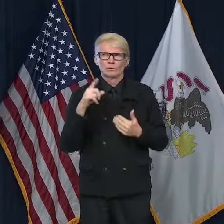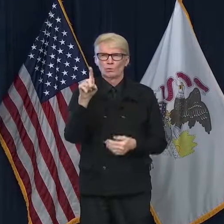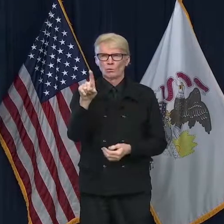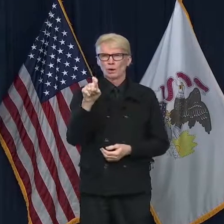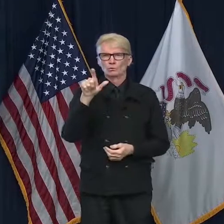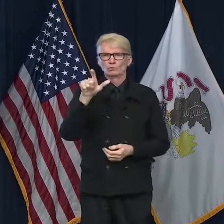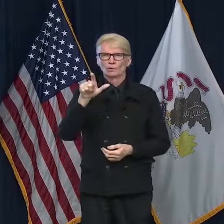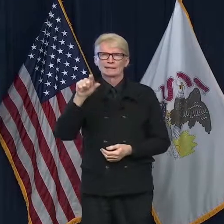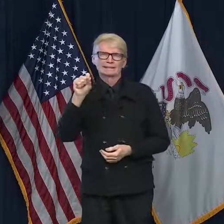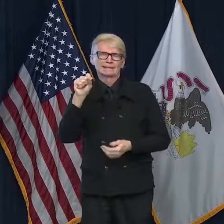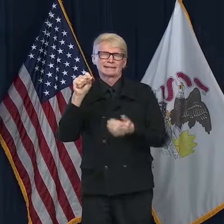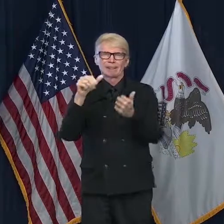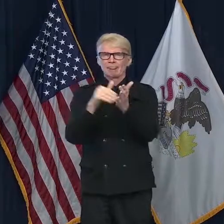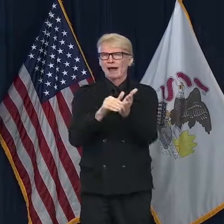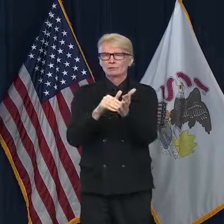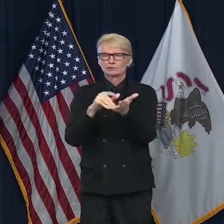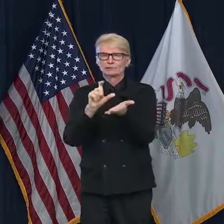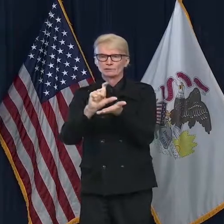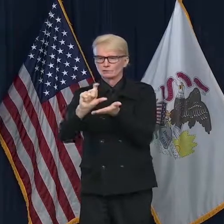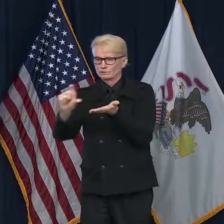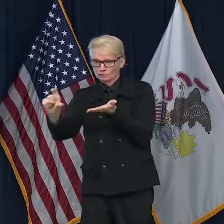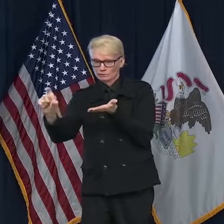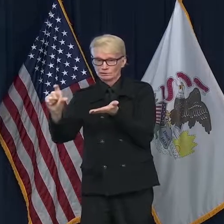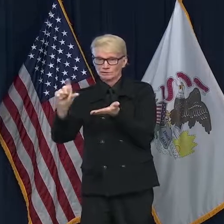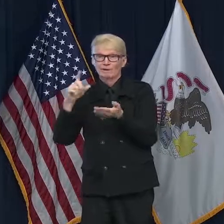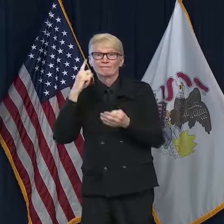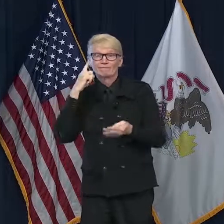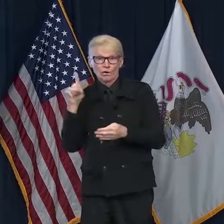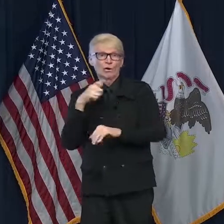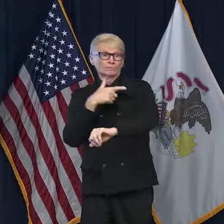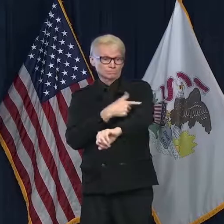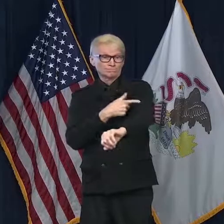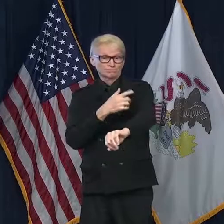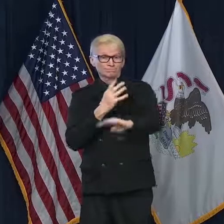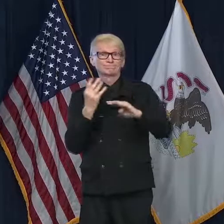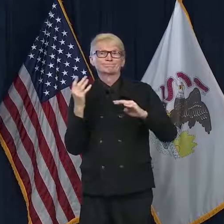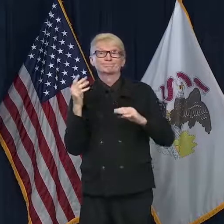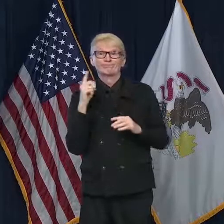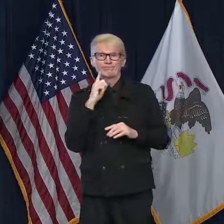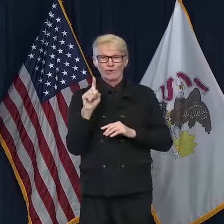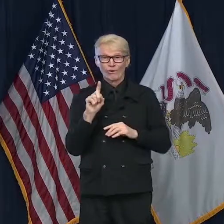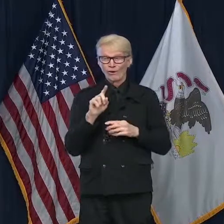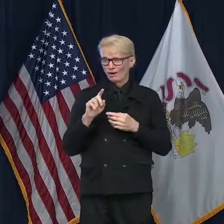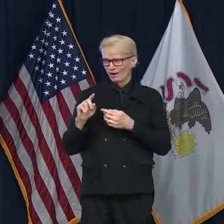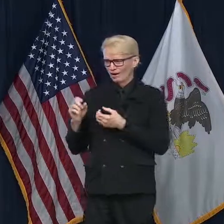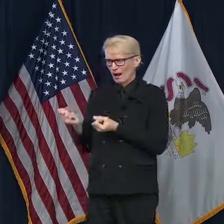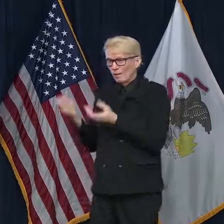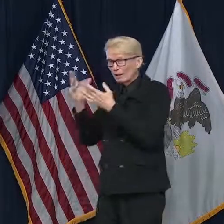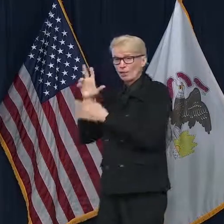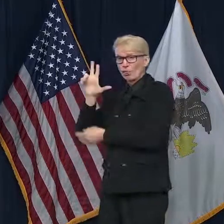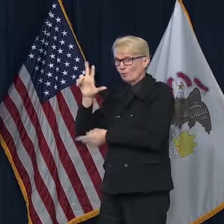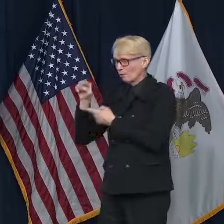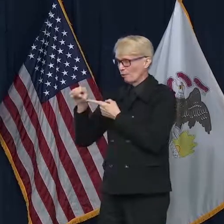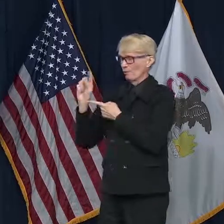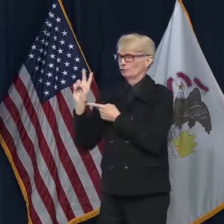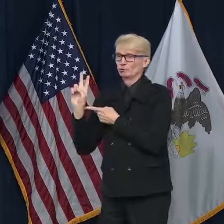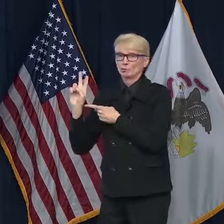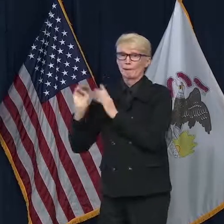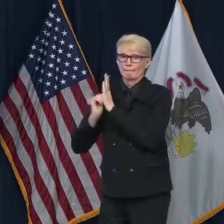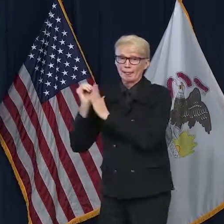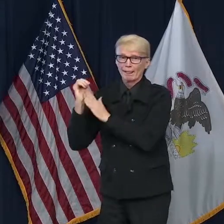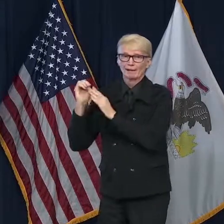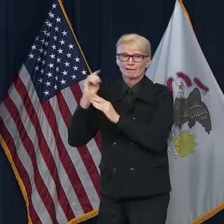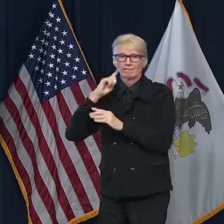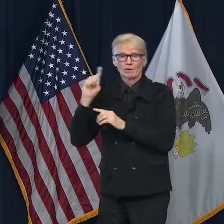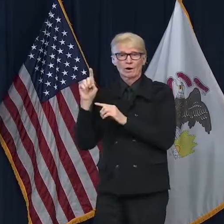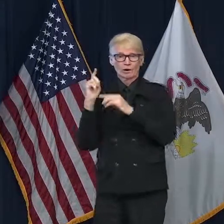126,000 doses next week for a pool of 3.2 million for 1B, plus the